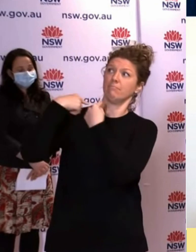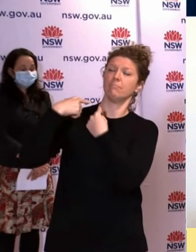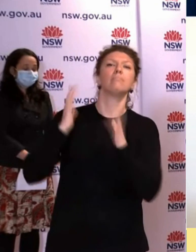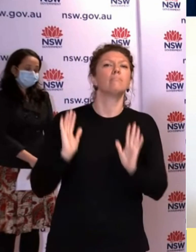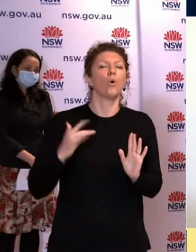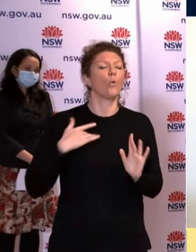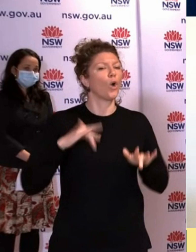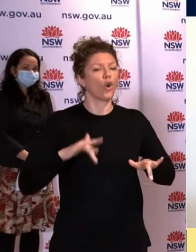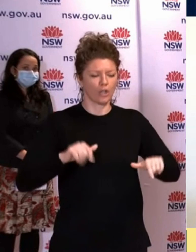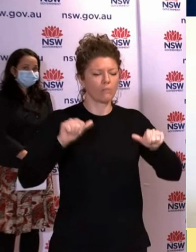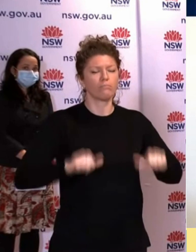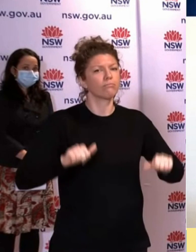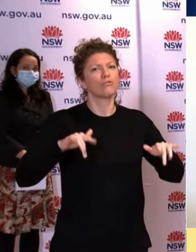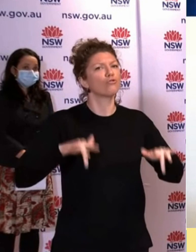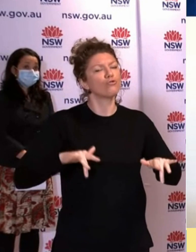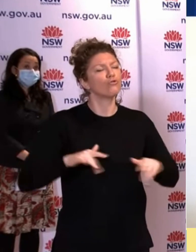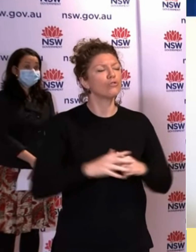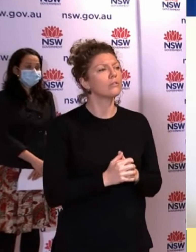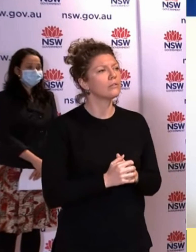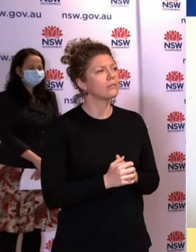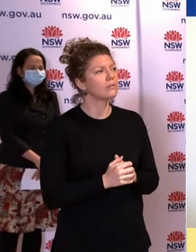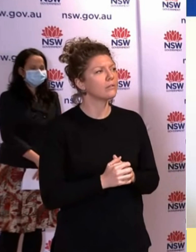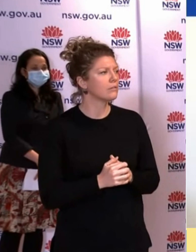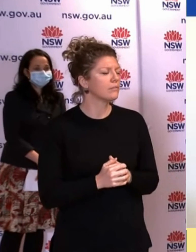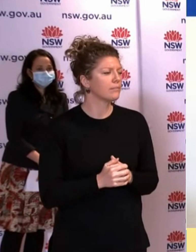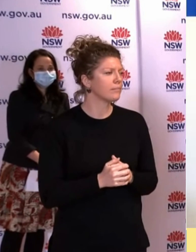been considered. And I'm not sure that